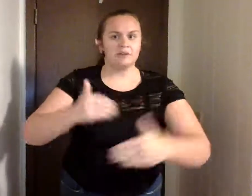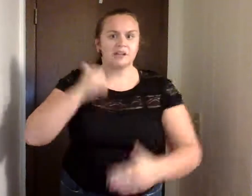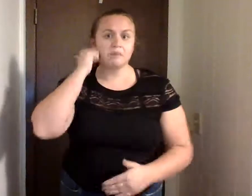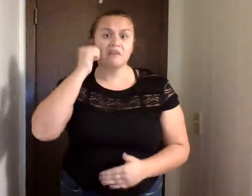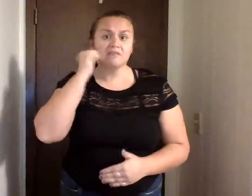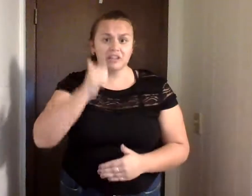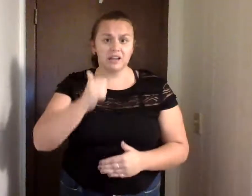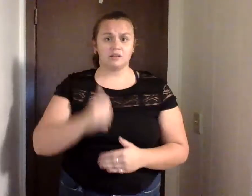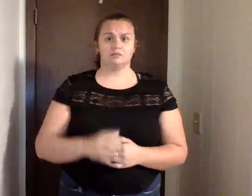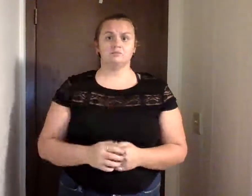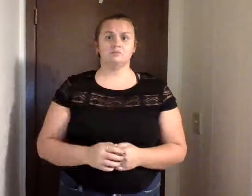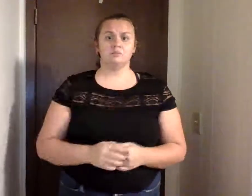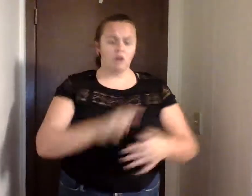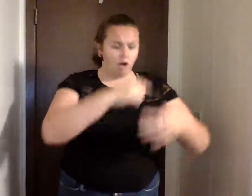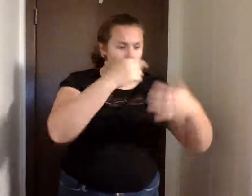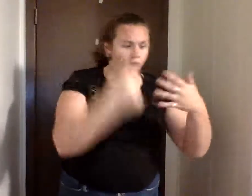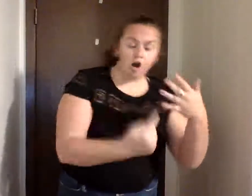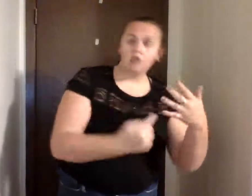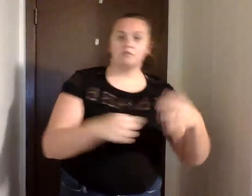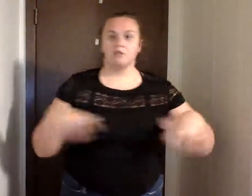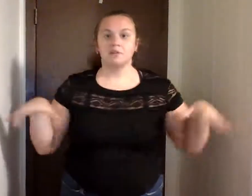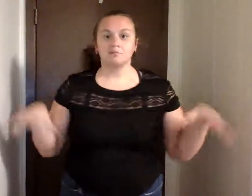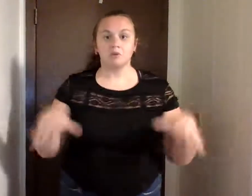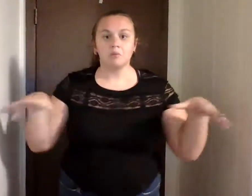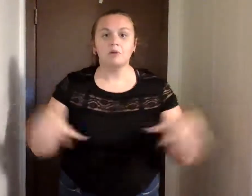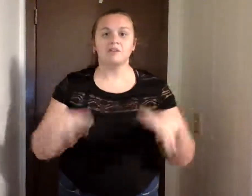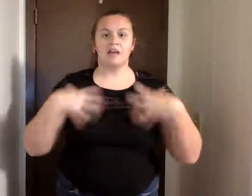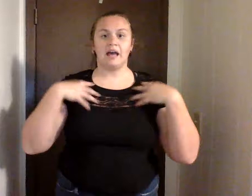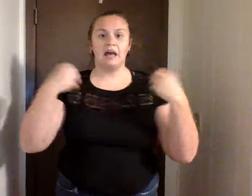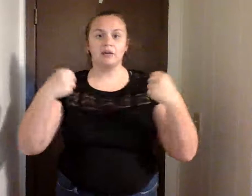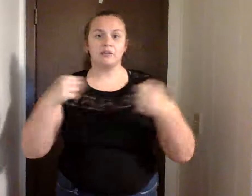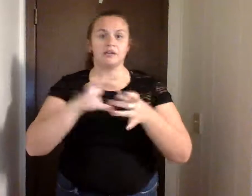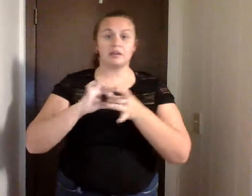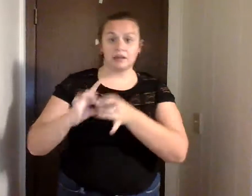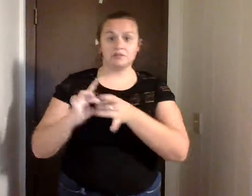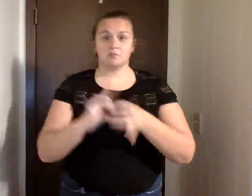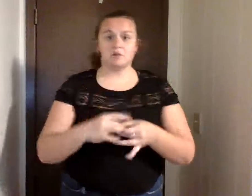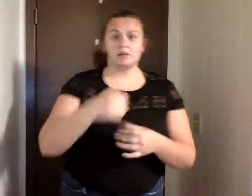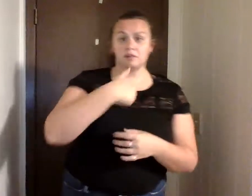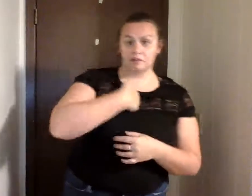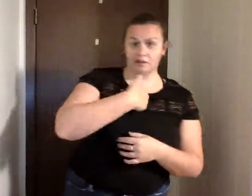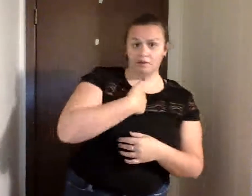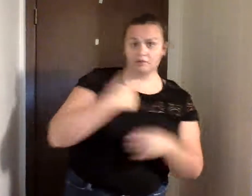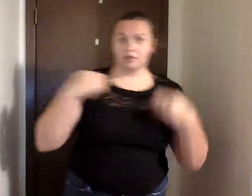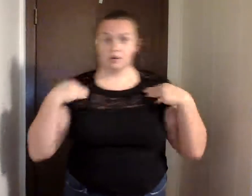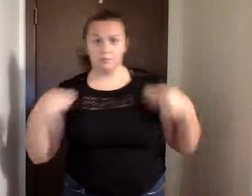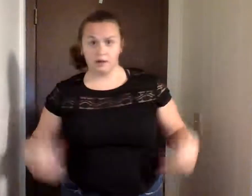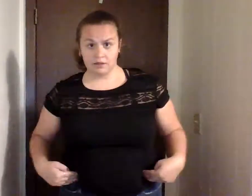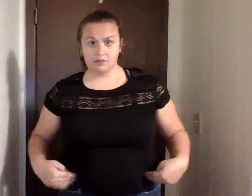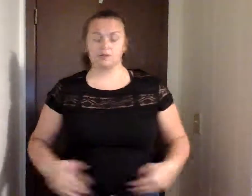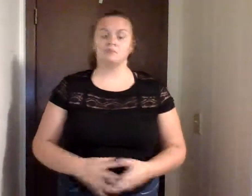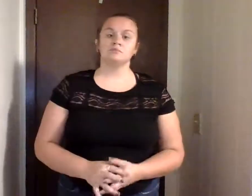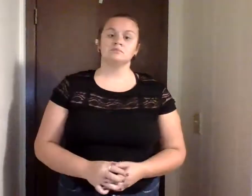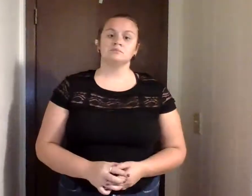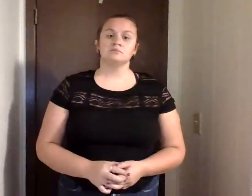day. All of this works to promote a healthy connection between ourselves and our bodies.